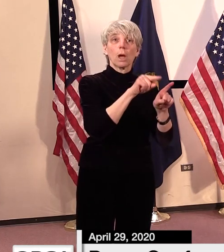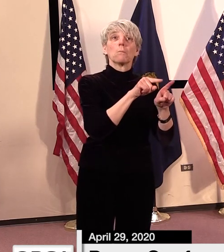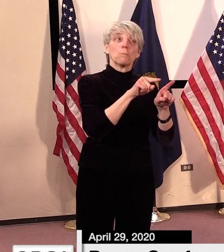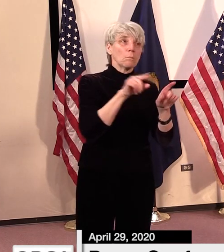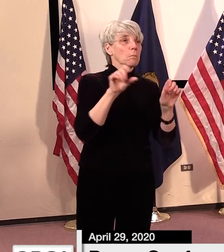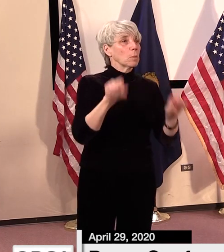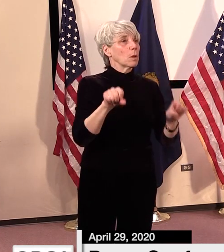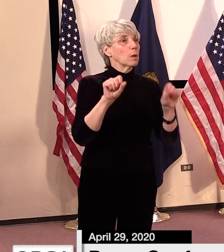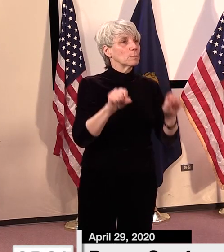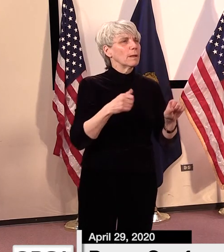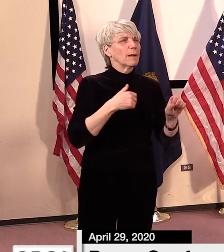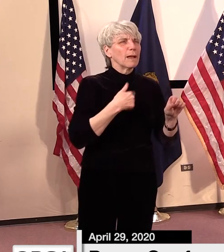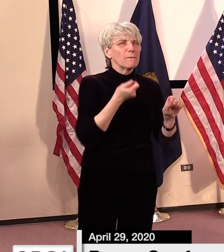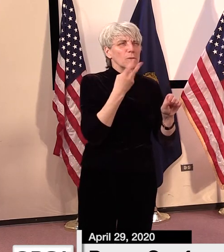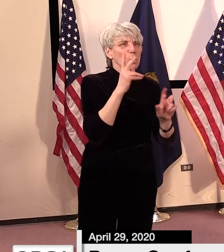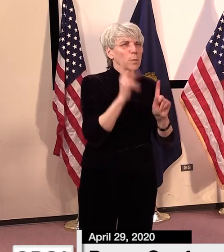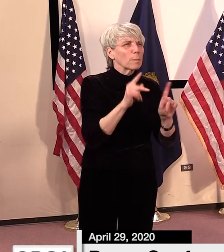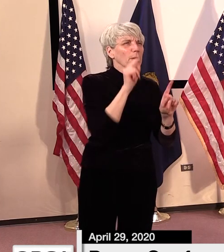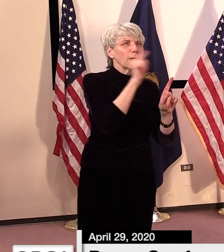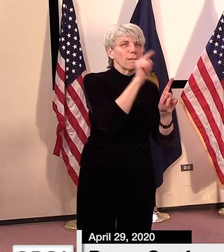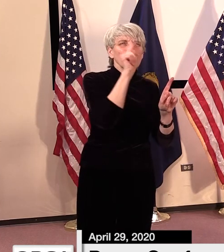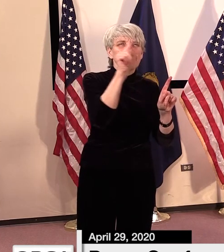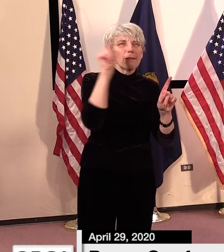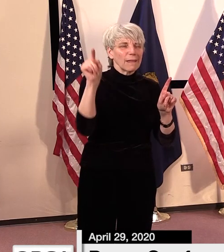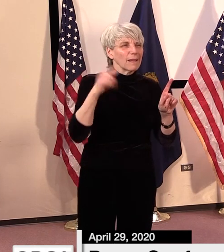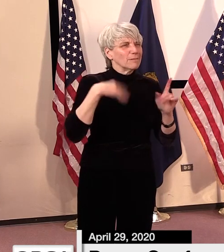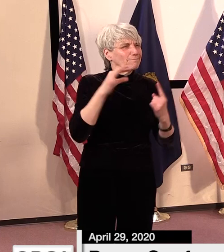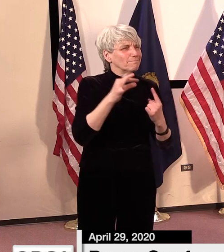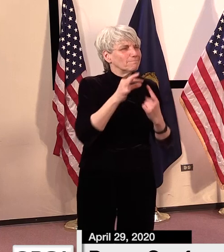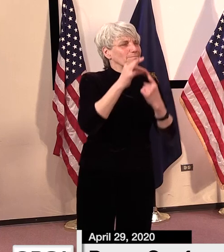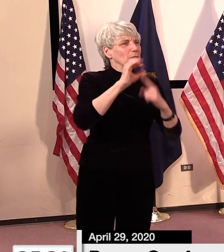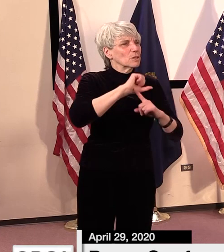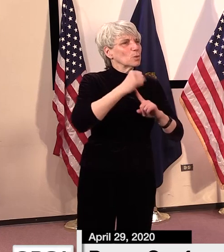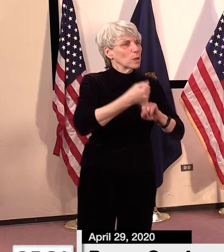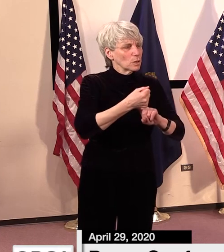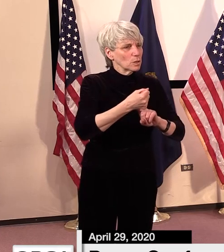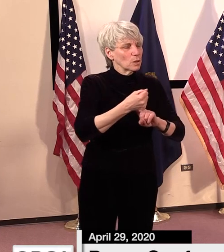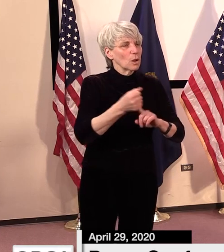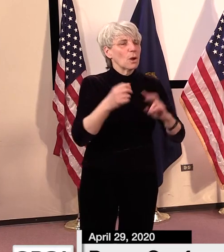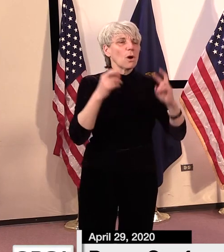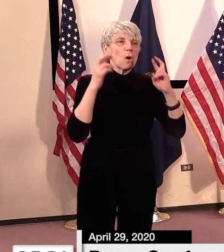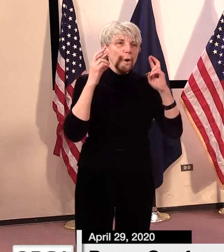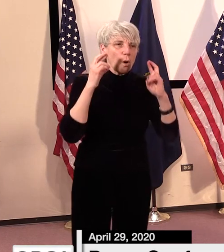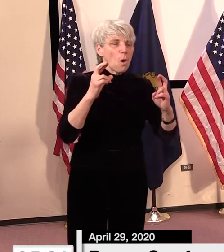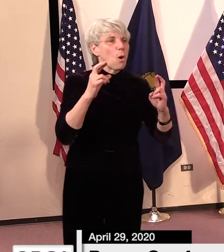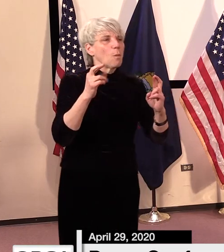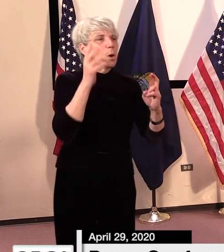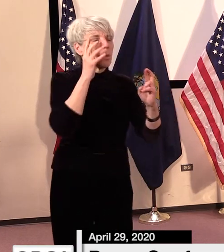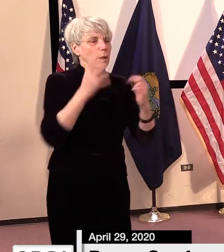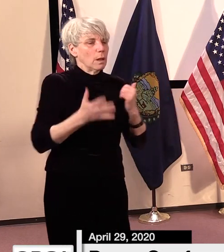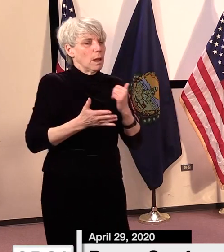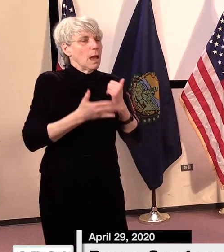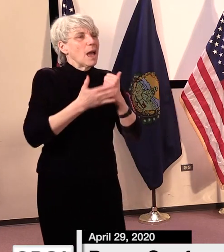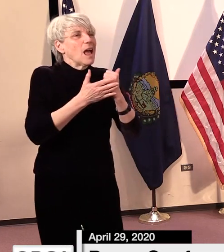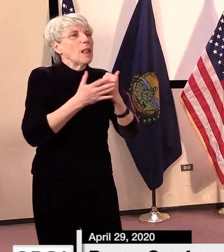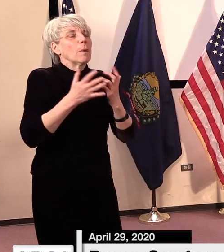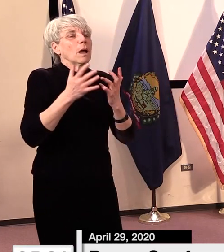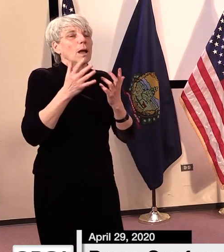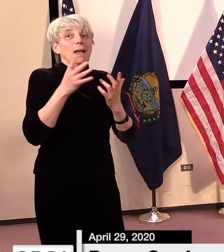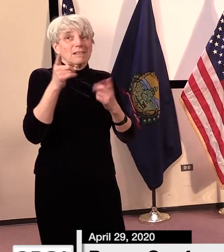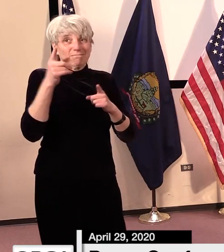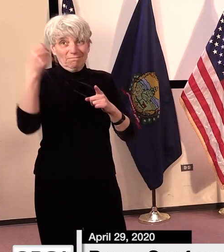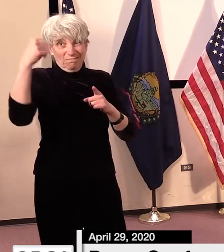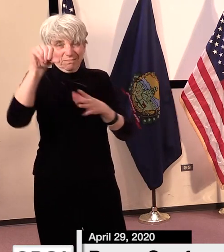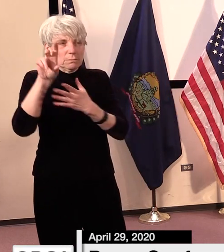of people that we are working to put into the essentially transition over into the PUA system. So